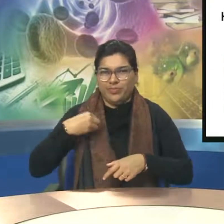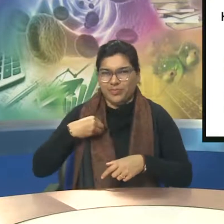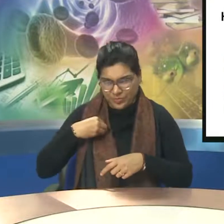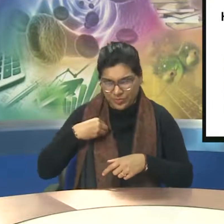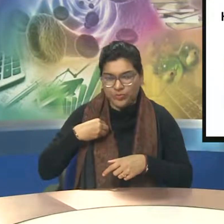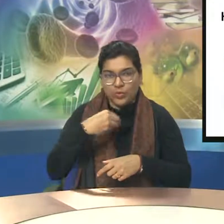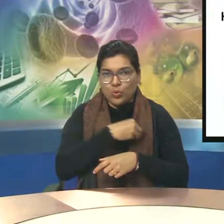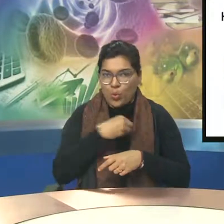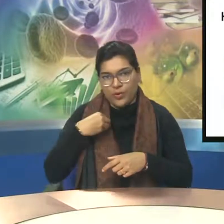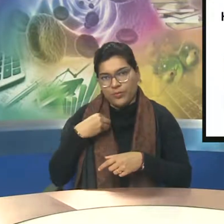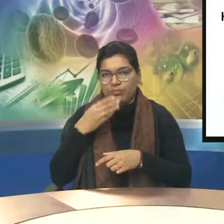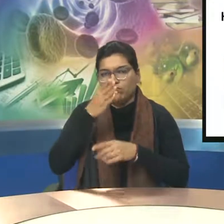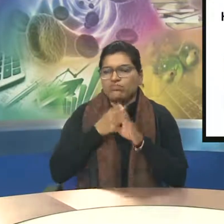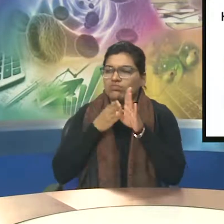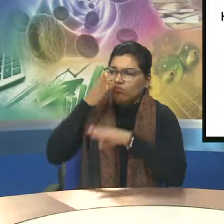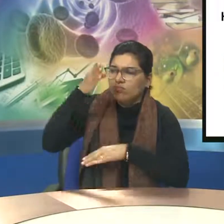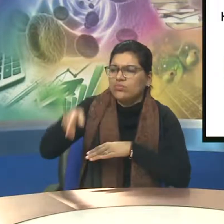heading from where